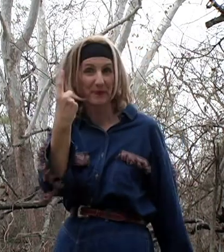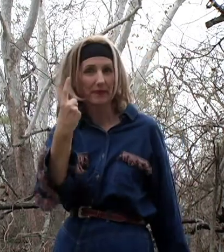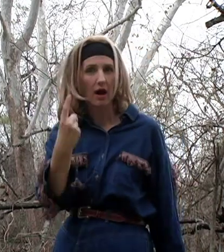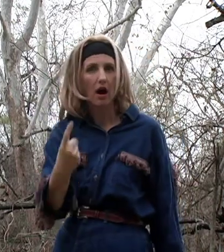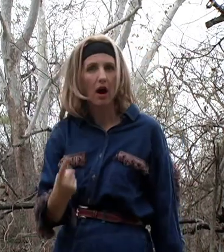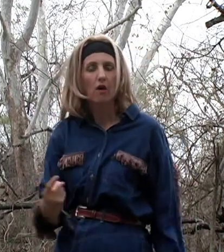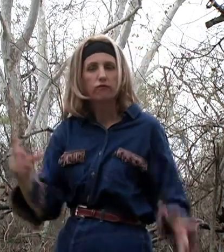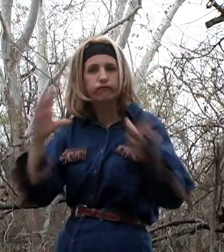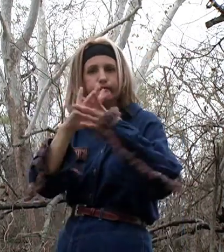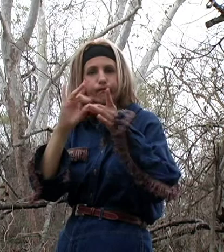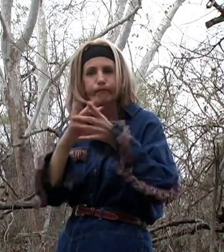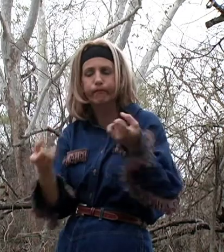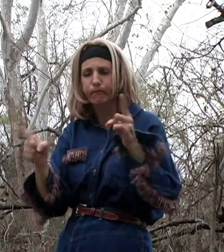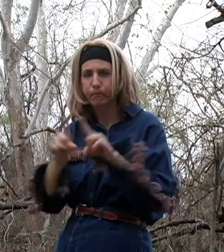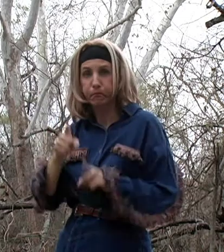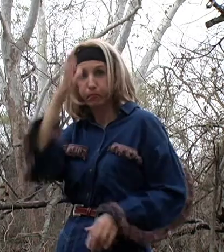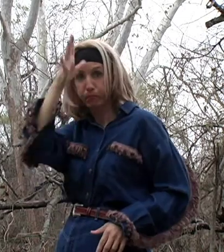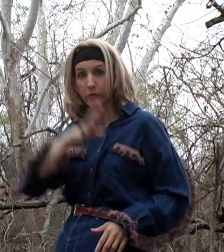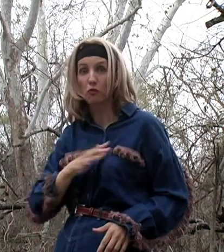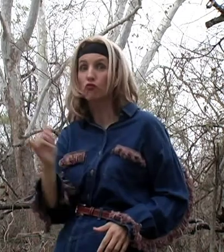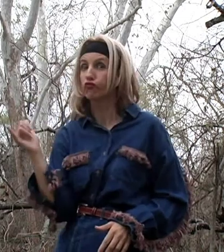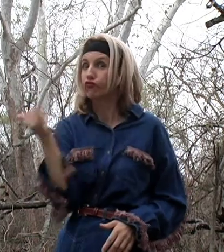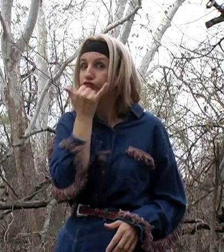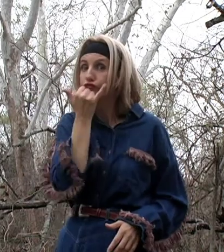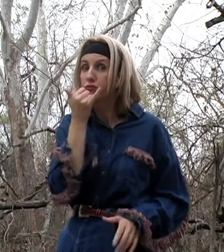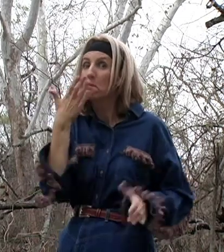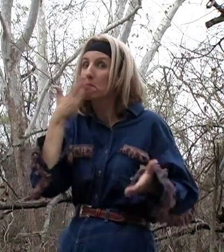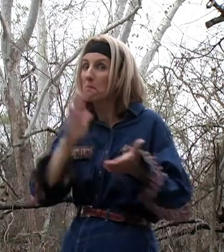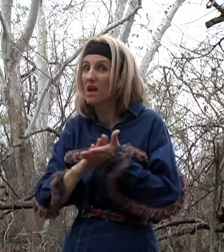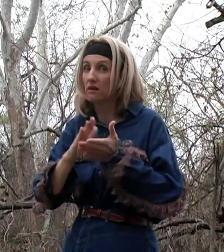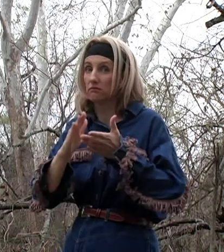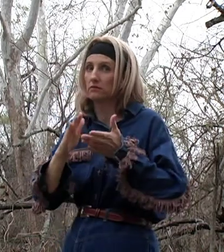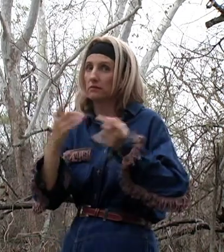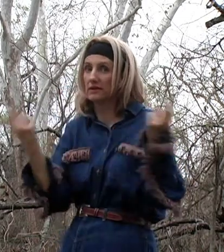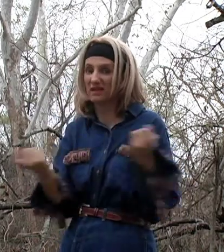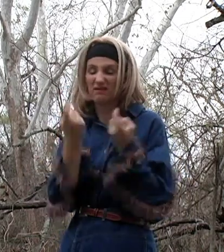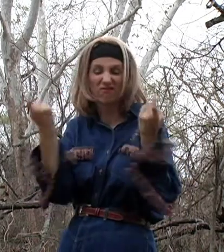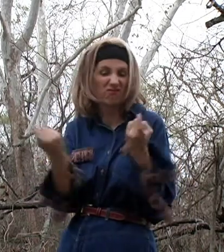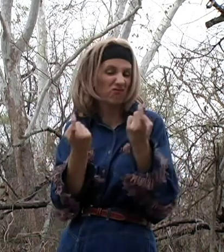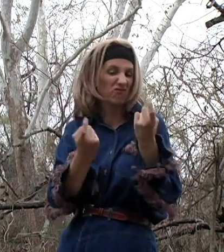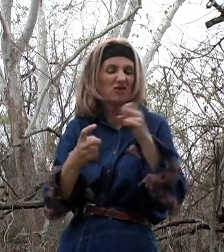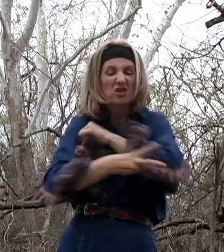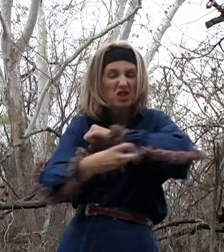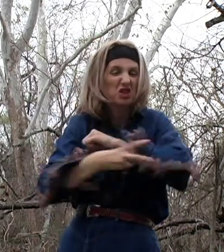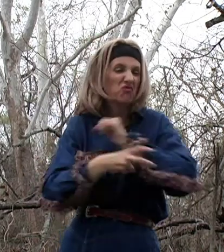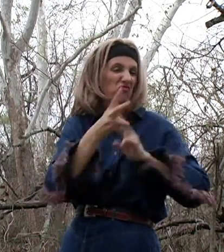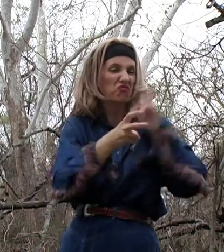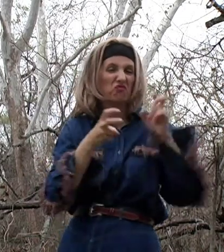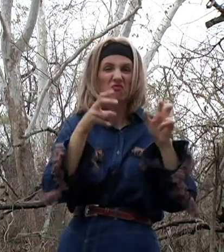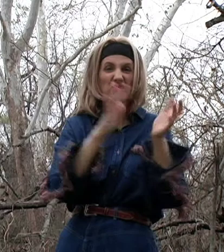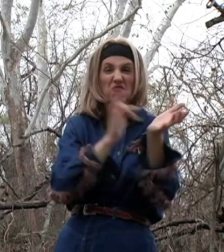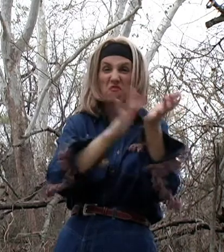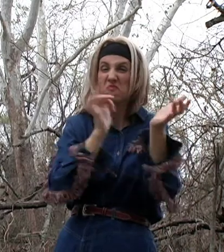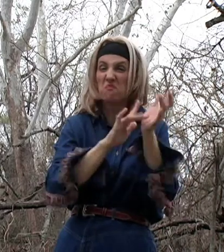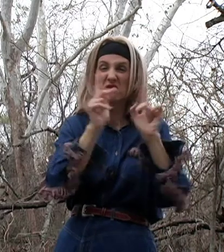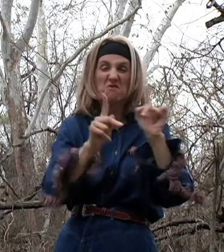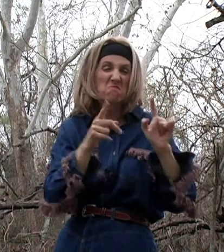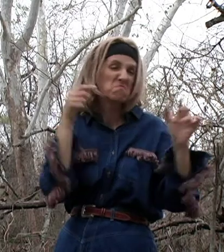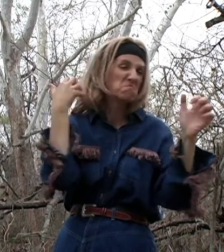That is a sycamore. And our story is about a man who had done wrong and terrible, sinful, bad things. He had stolen and taken advantage of